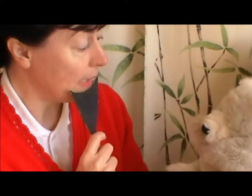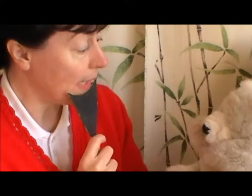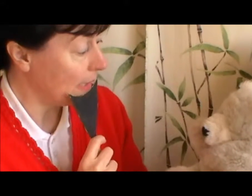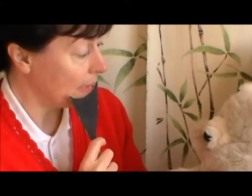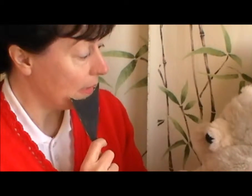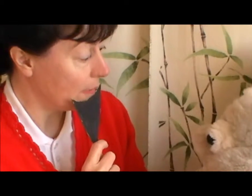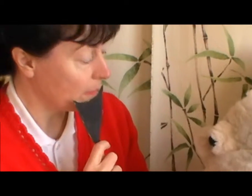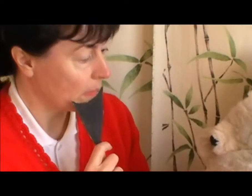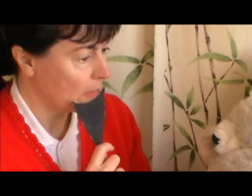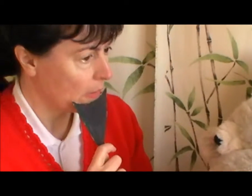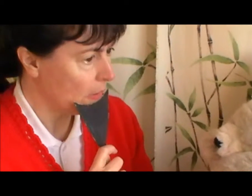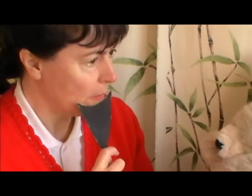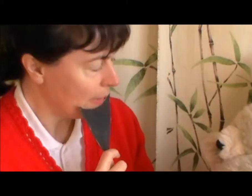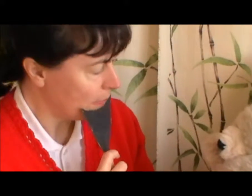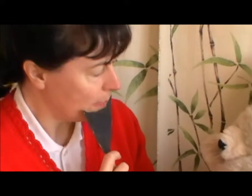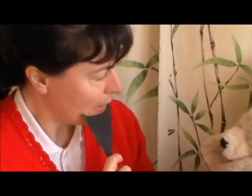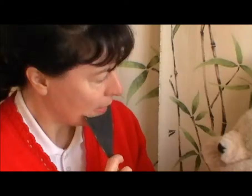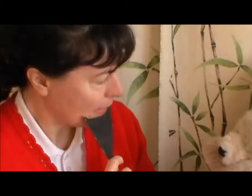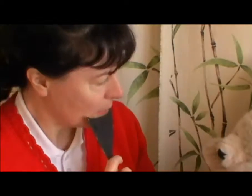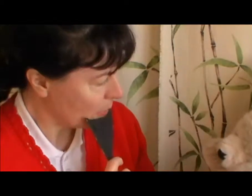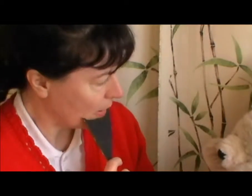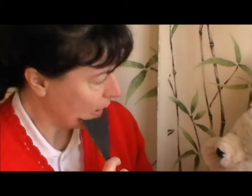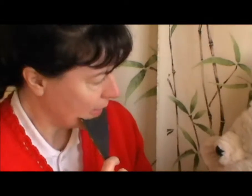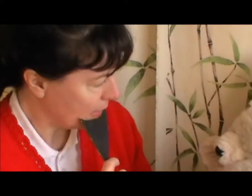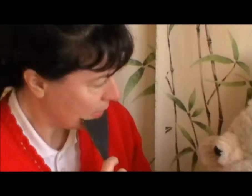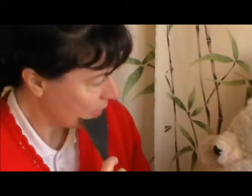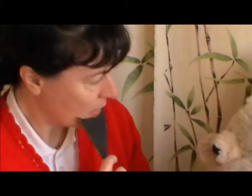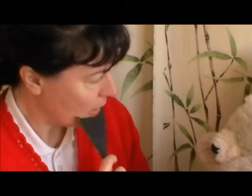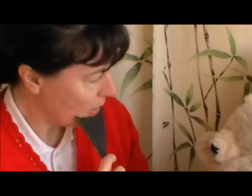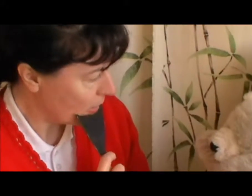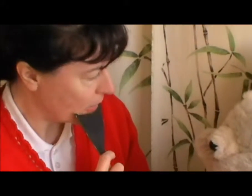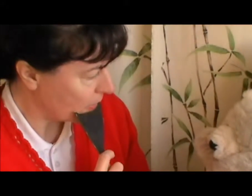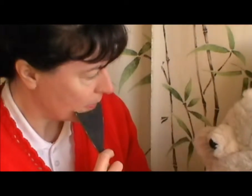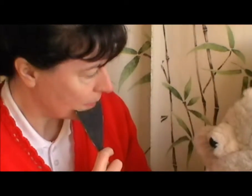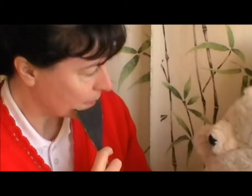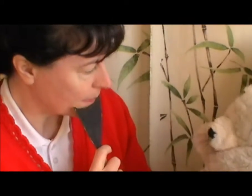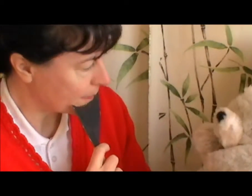Eli said, go back to bed, Samuel. I didn't call you.